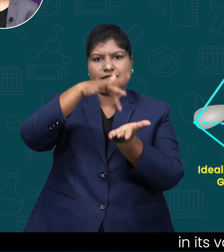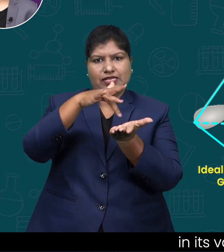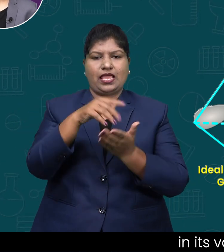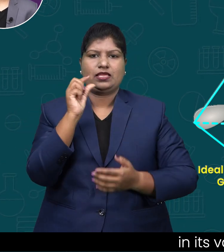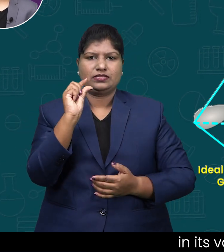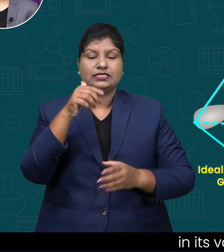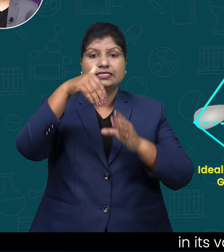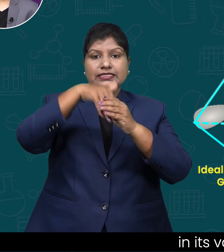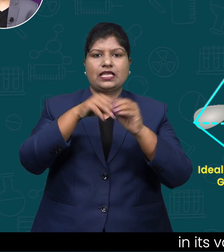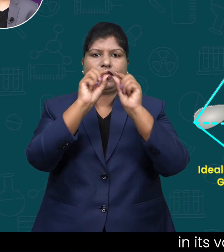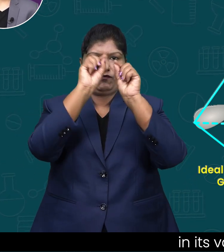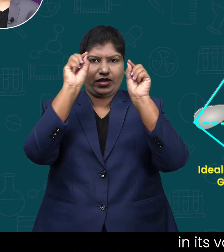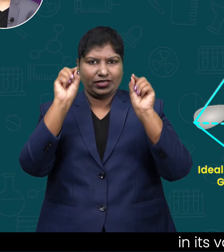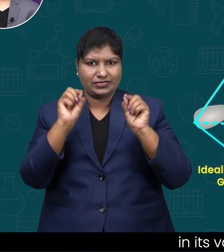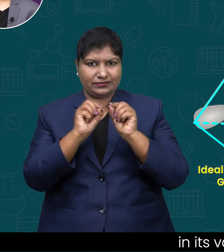its valence shell,